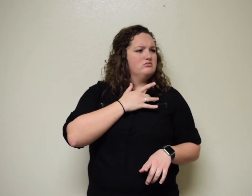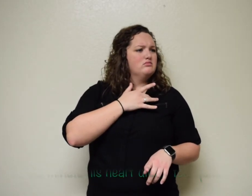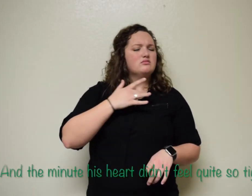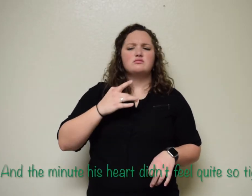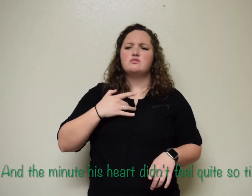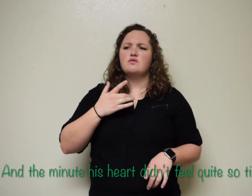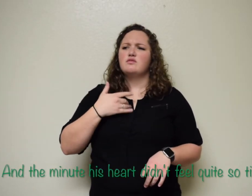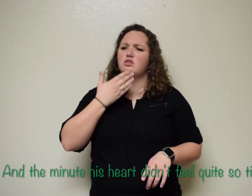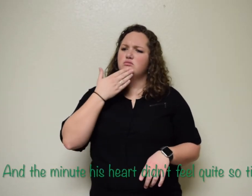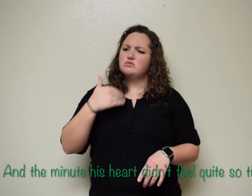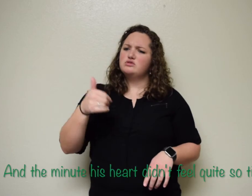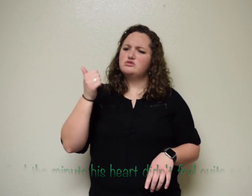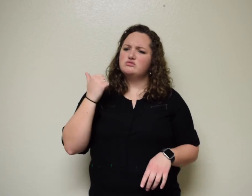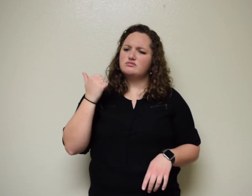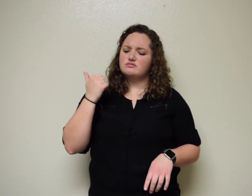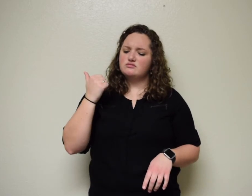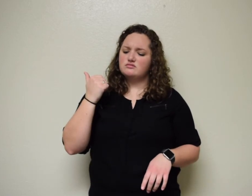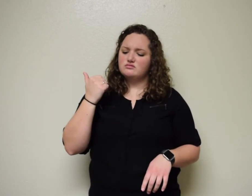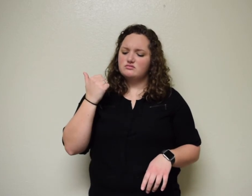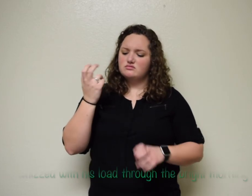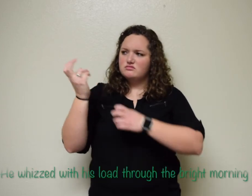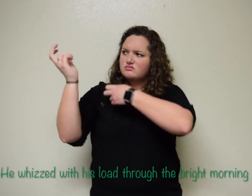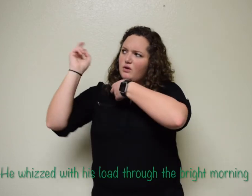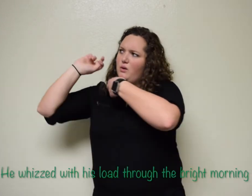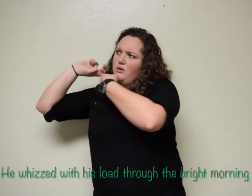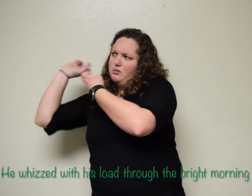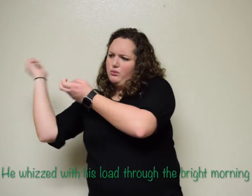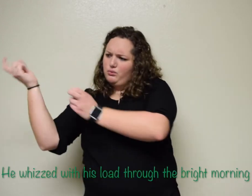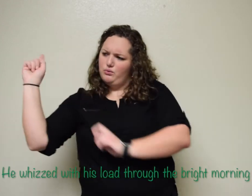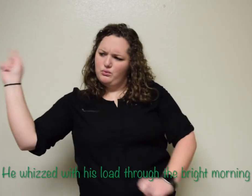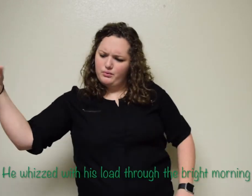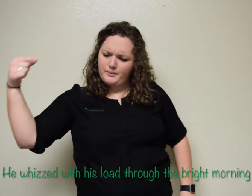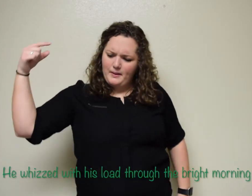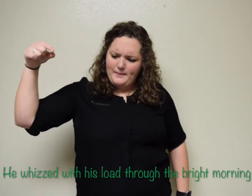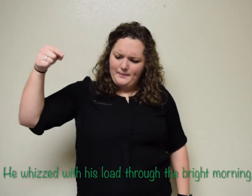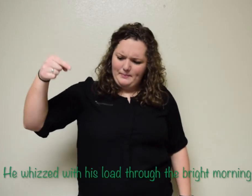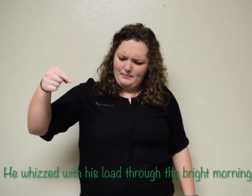heart didn't feel quite so tight he whizzed with his lobe through the bright morning light